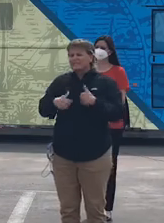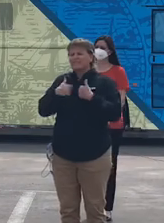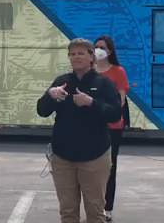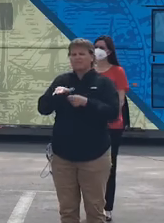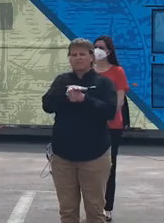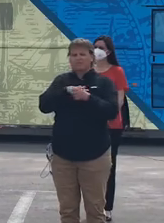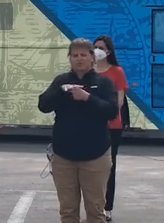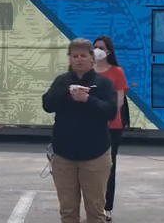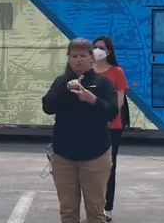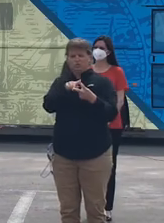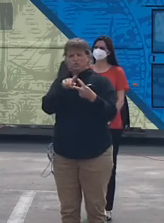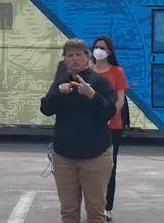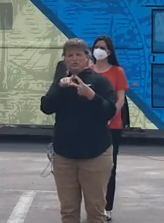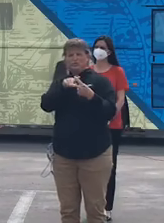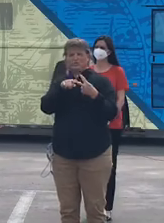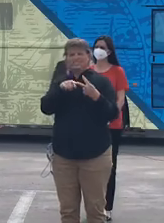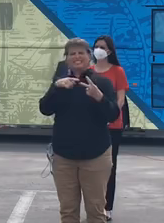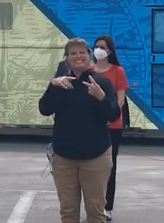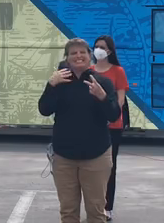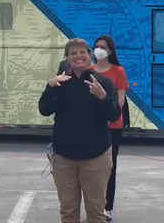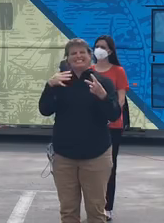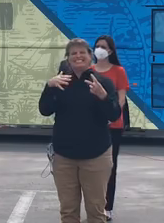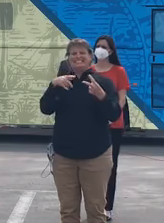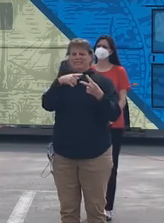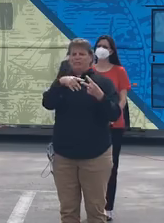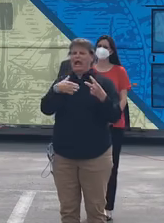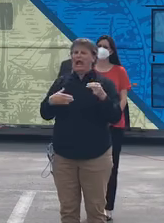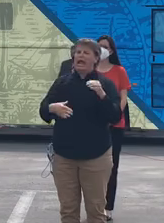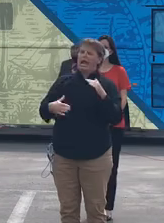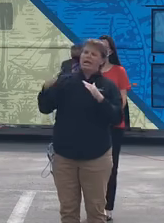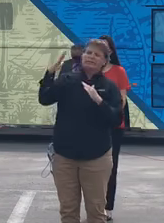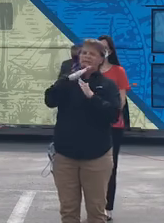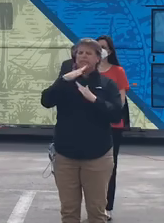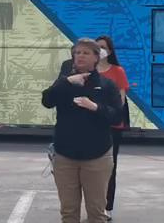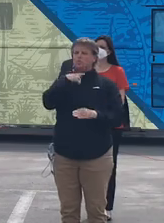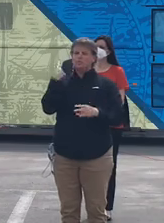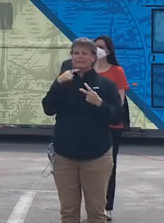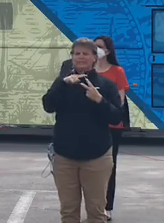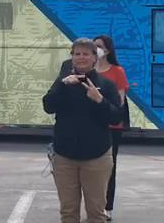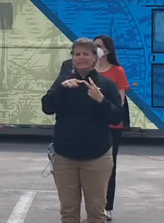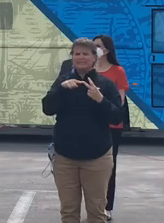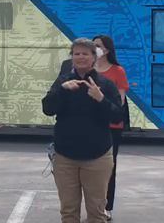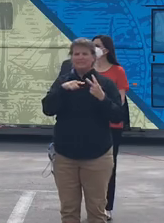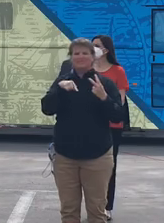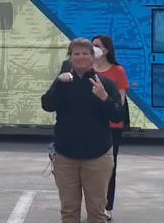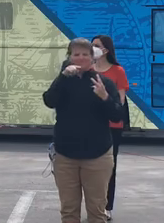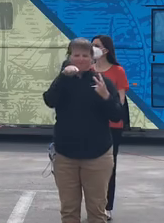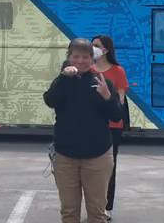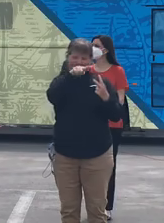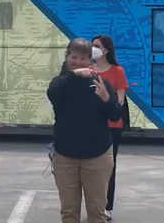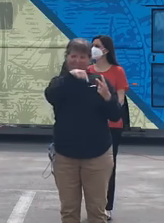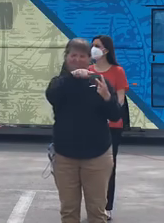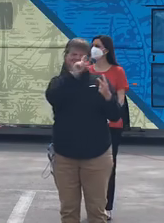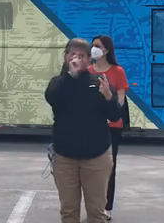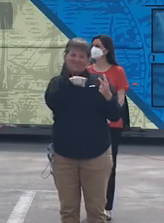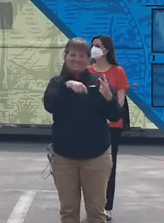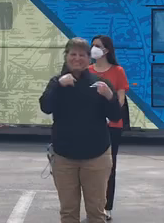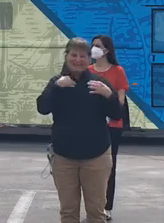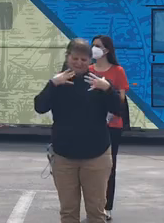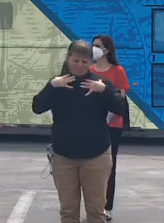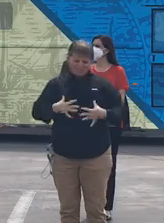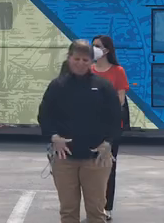we did things like require PPE to be worn. Well, a lot of them did not have adequate PPE. So the state has